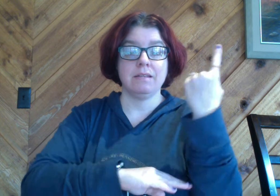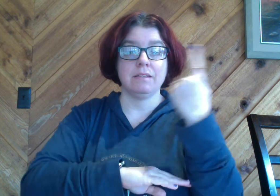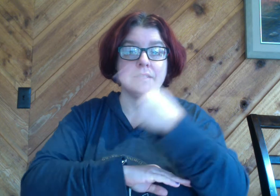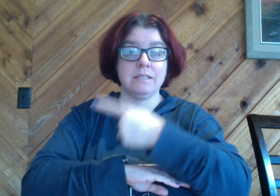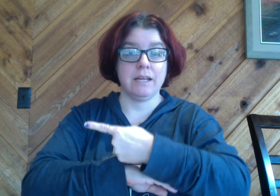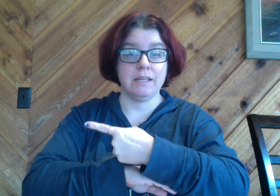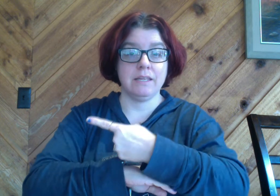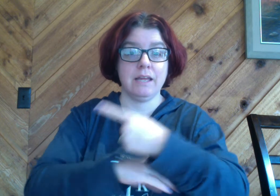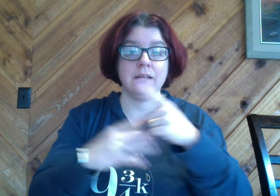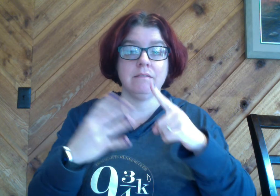sign of the day,